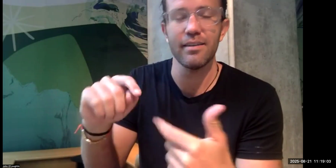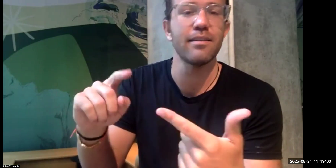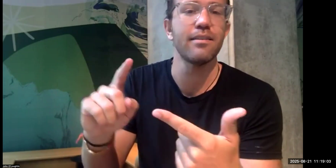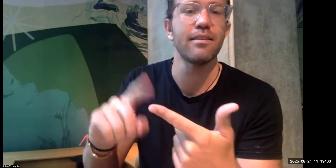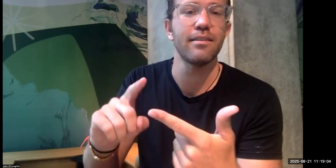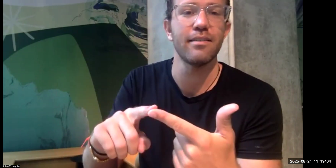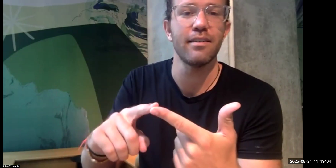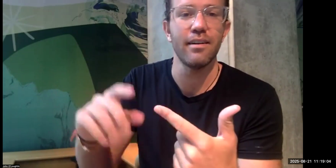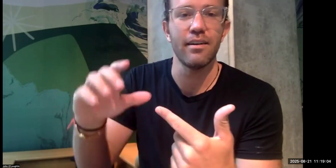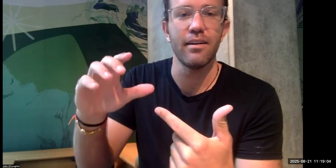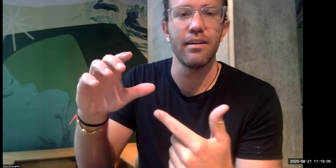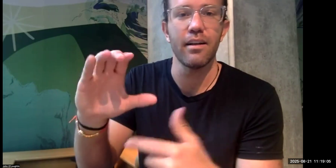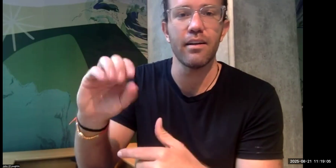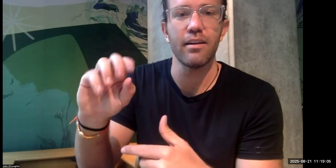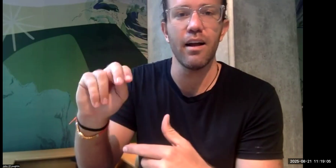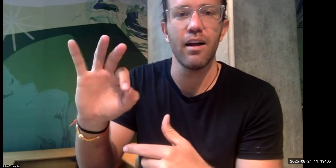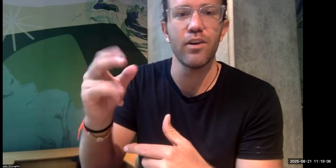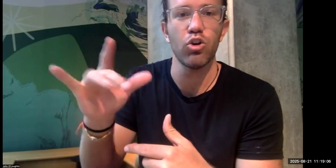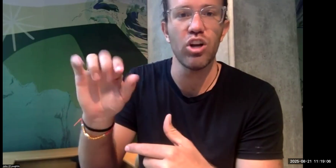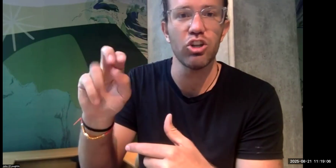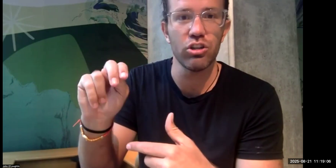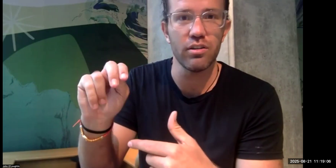about context,